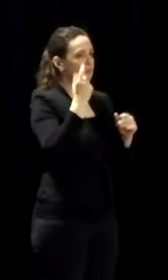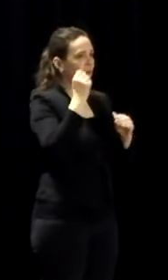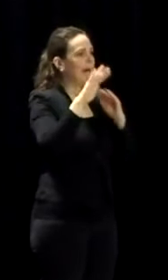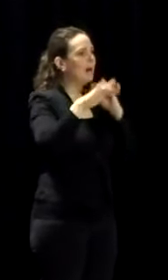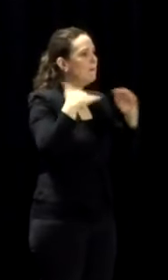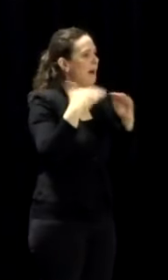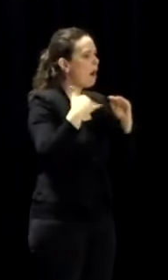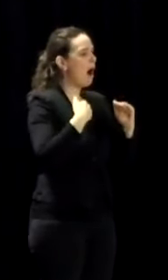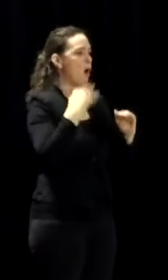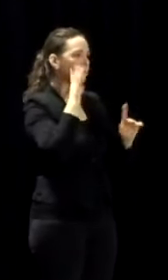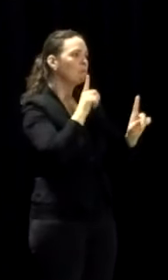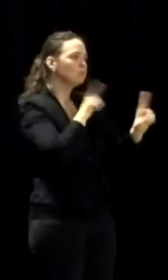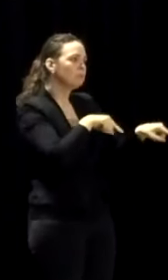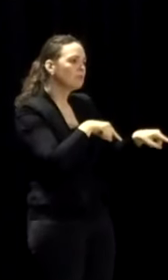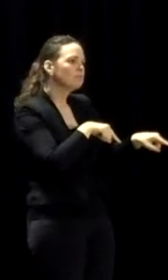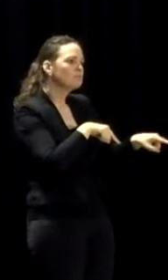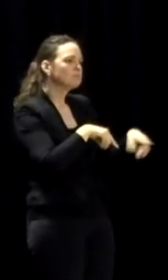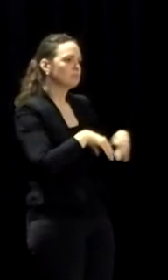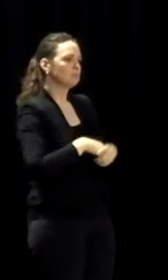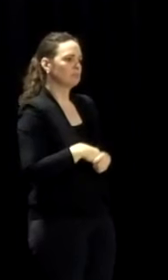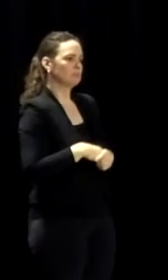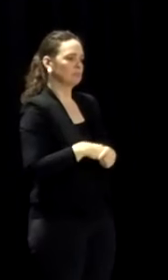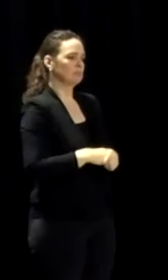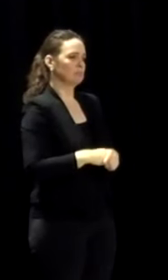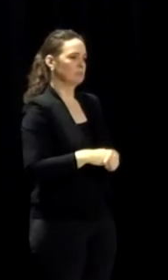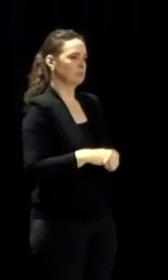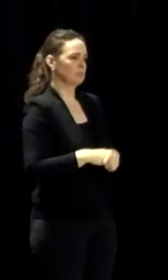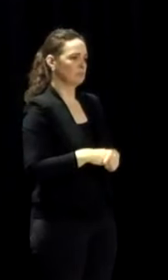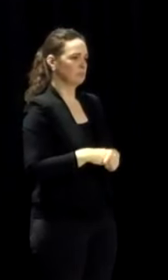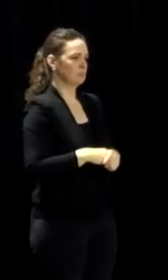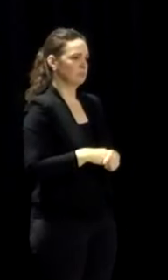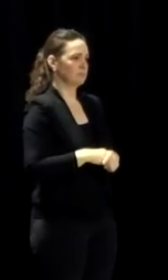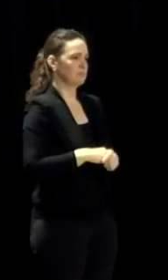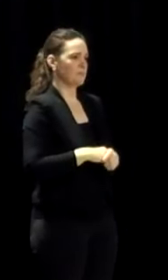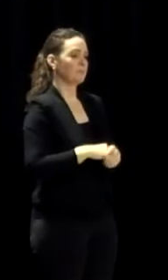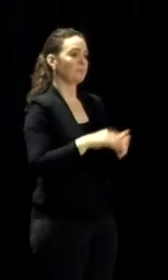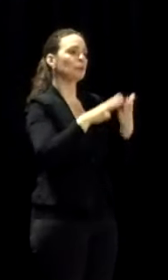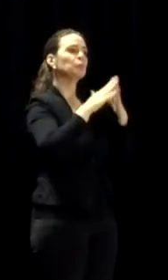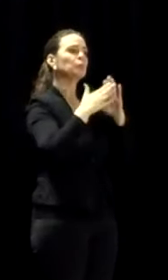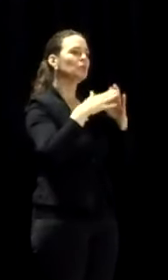are doing things they never thought they'd be doing. But that's what we do as a community to get through this.